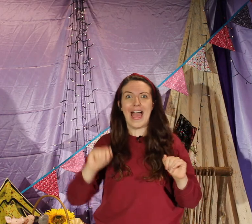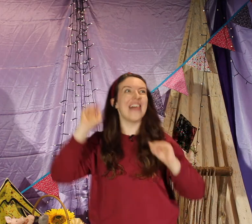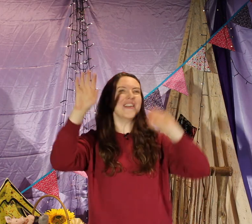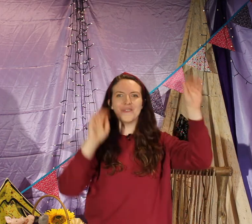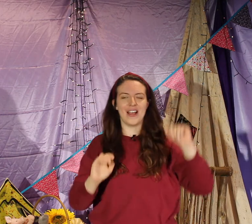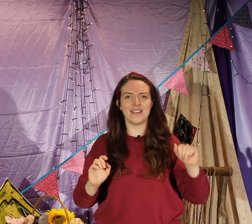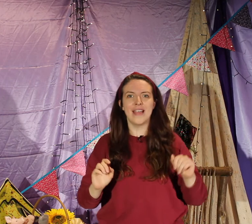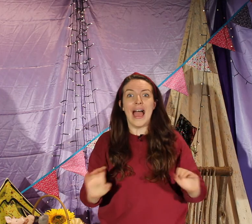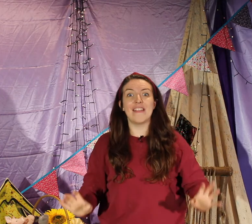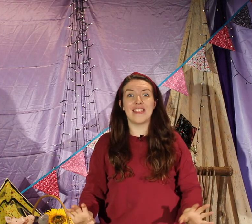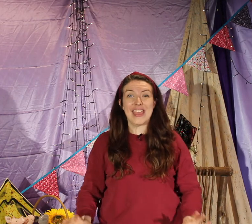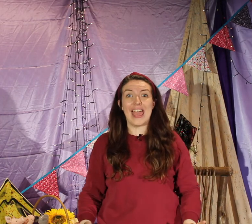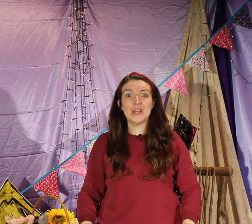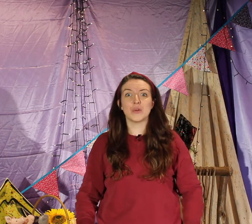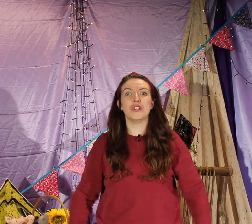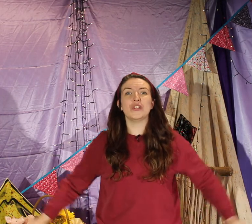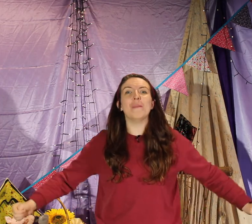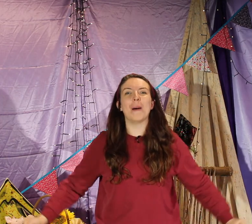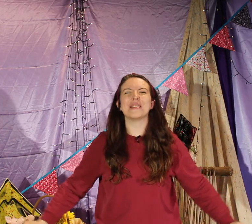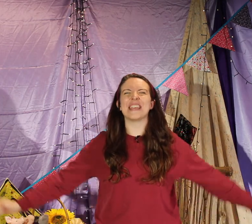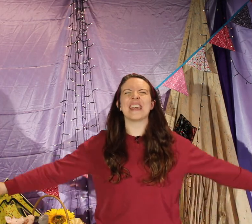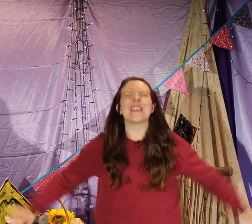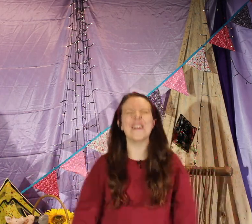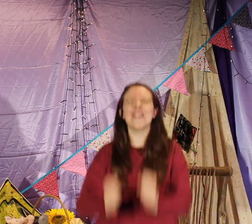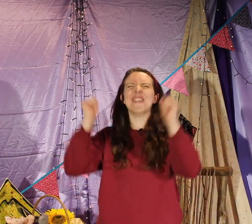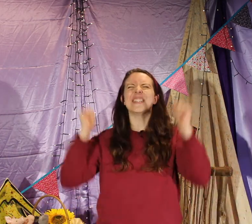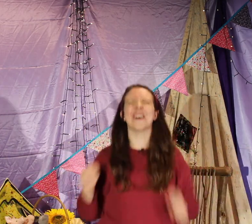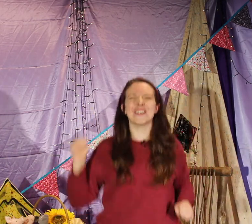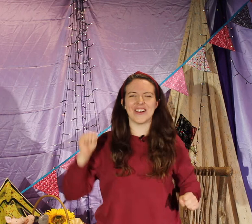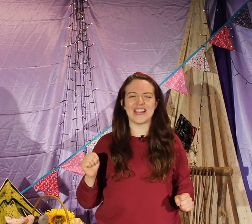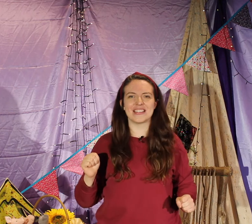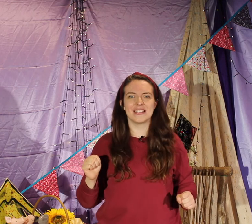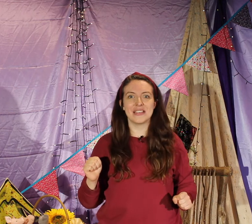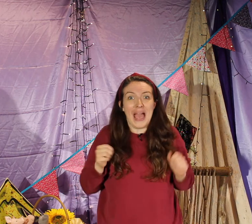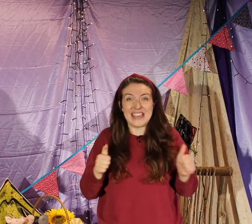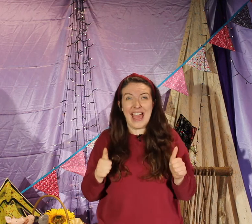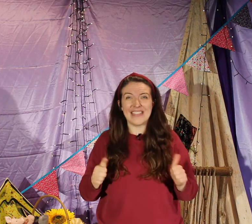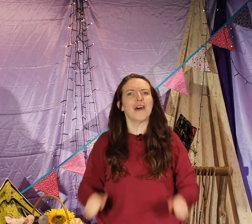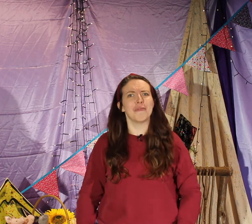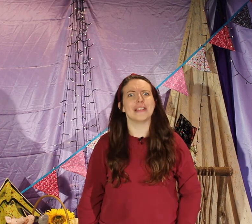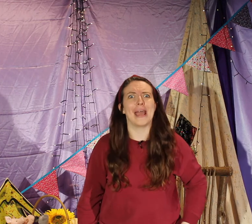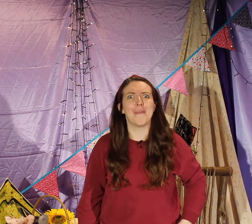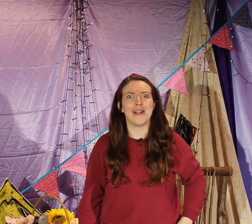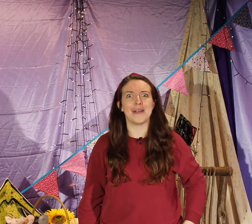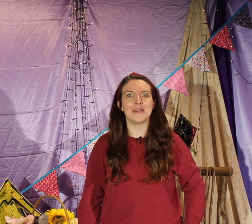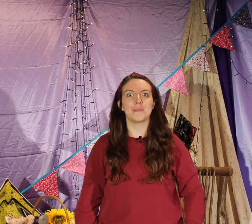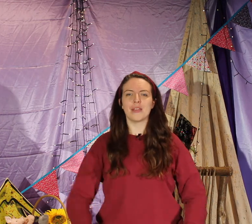and then 1. And then at the end, we're going to jump up and say, "Go tortoise." Yeah, that will really help her out.